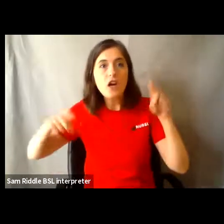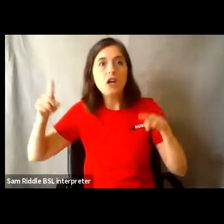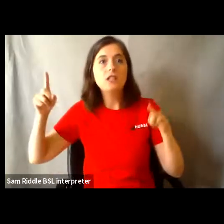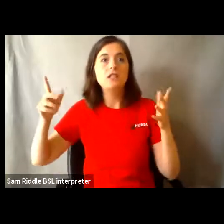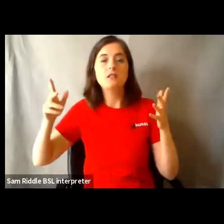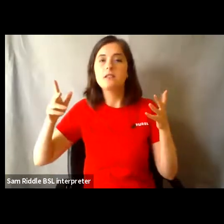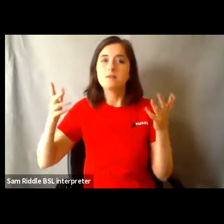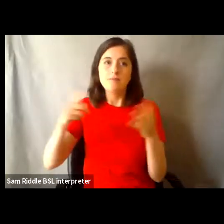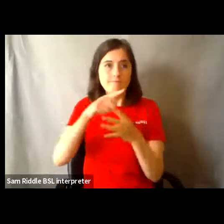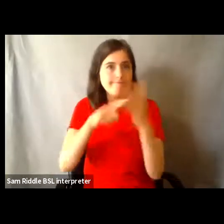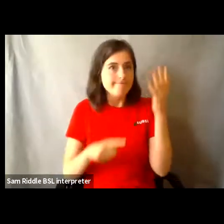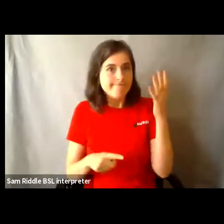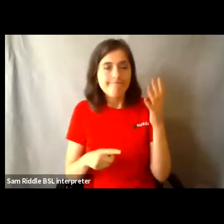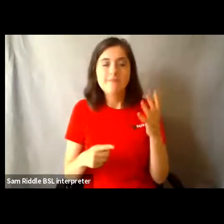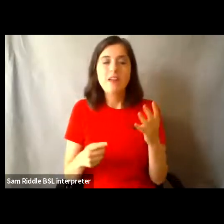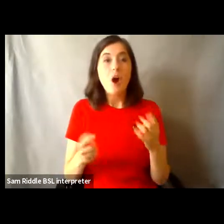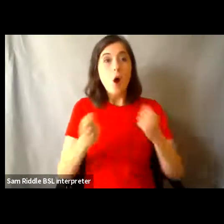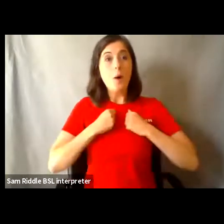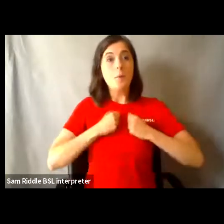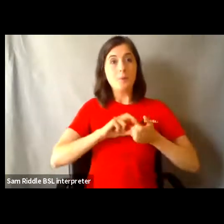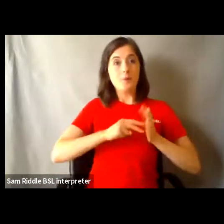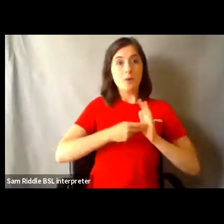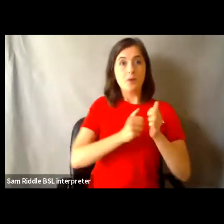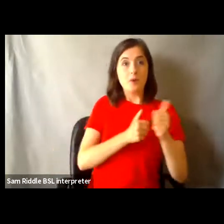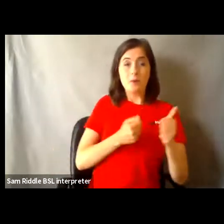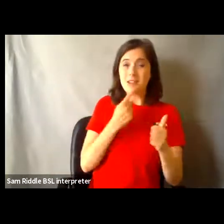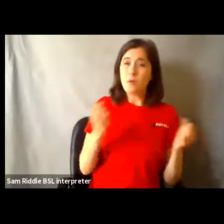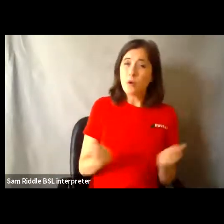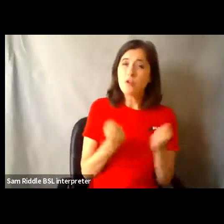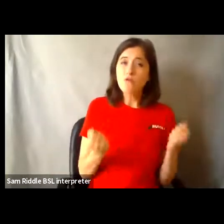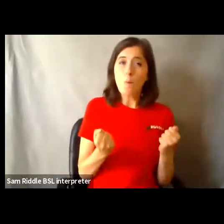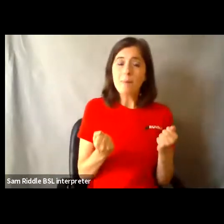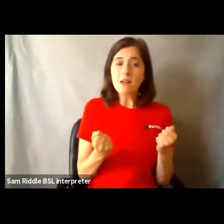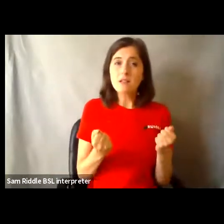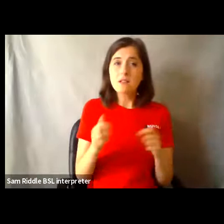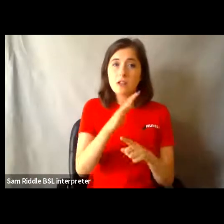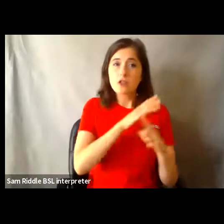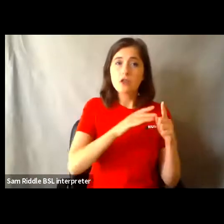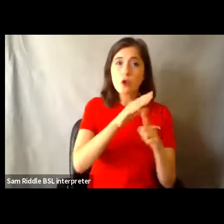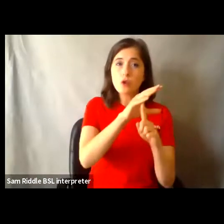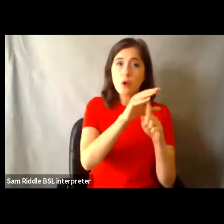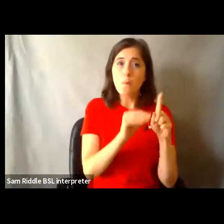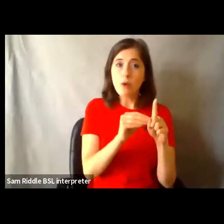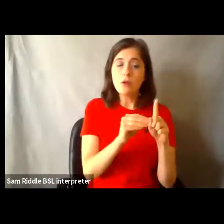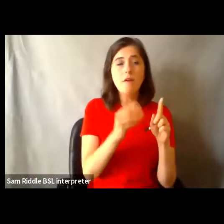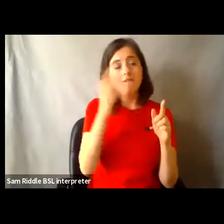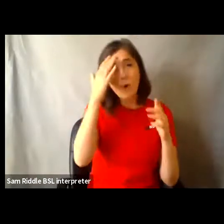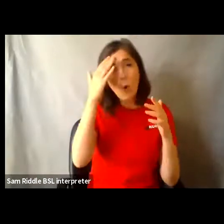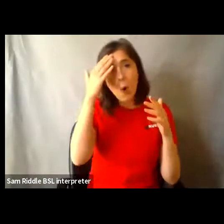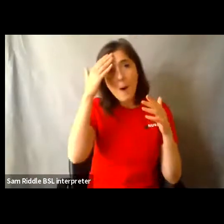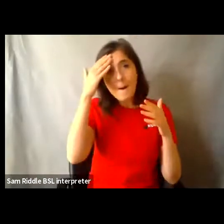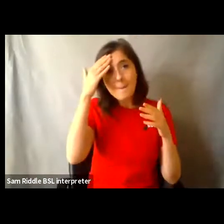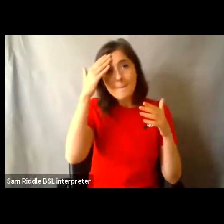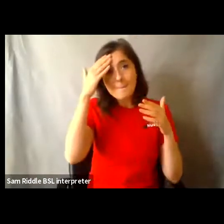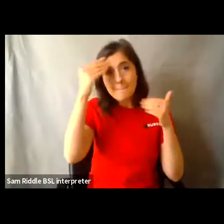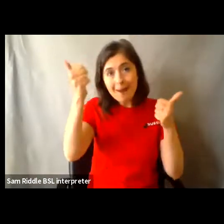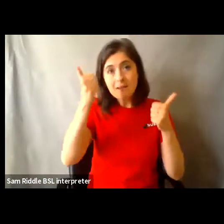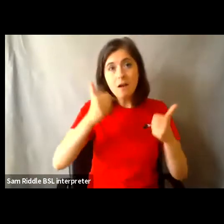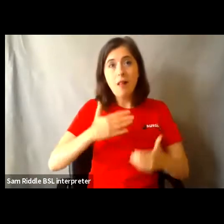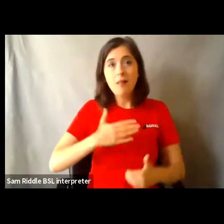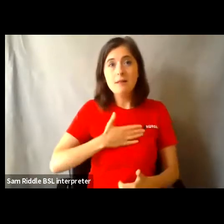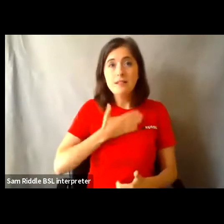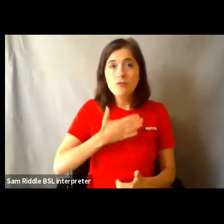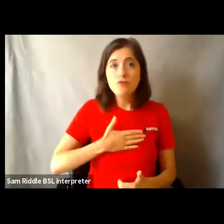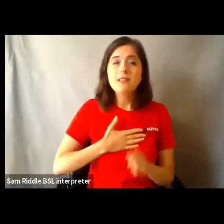Bin, we've always said we wanted a robust social model of mental distress, but it will have to have nuances. It will have to